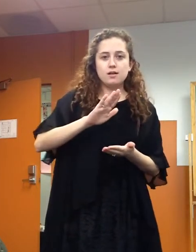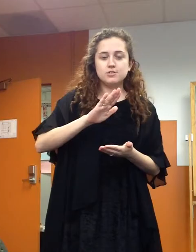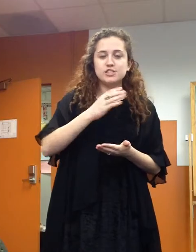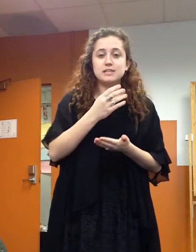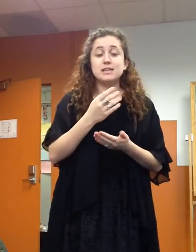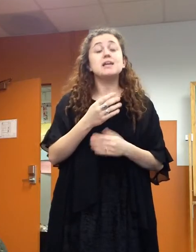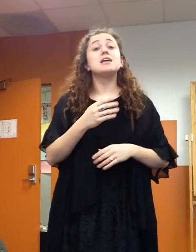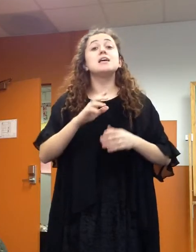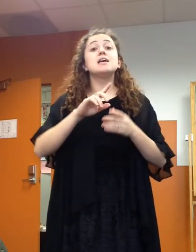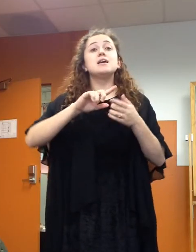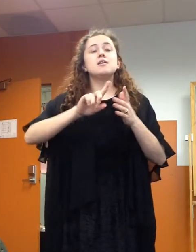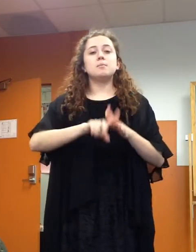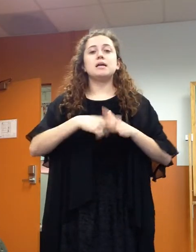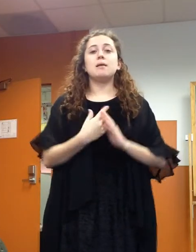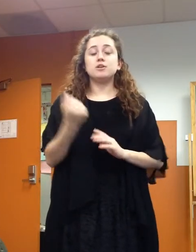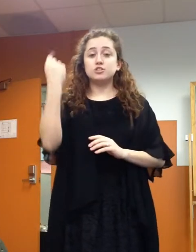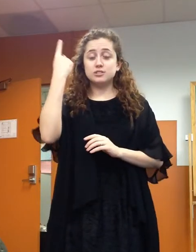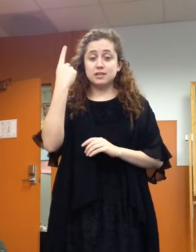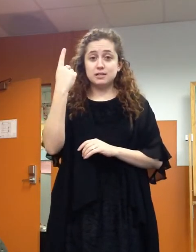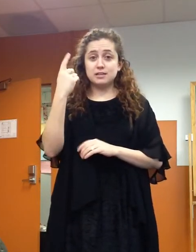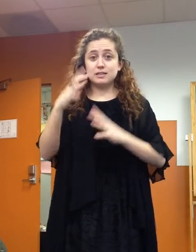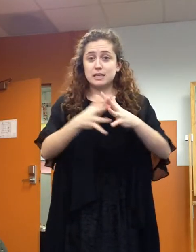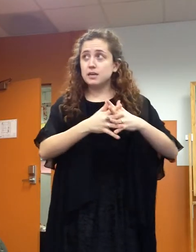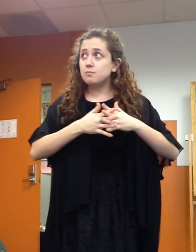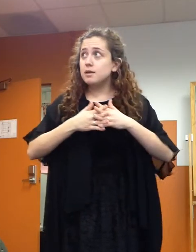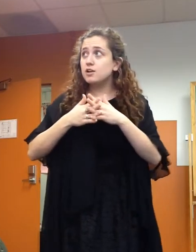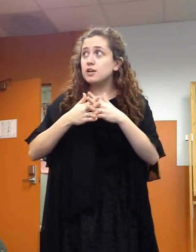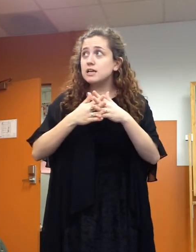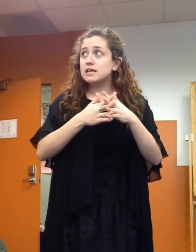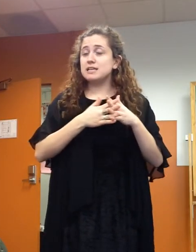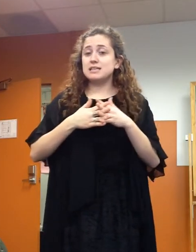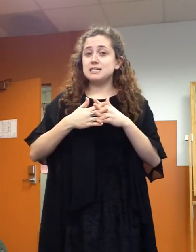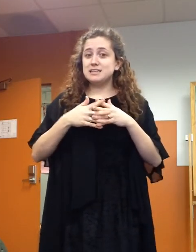taught as a history that embodies diversity.